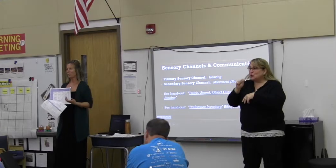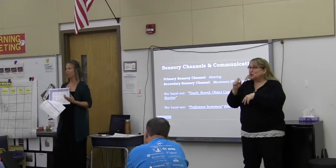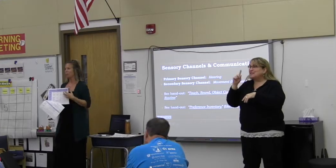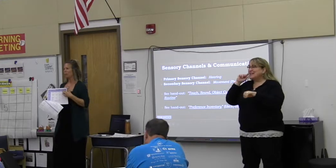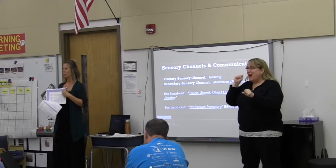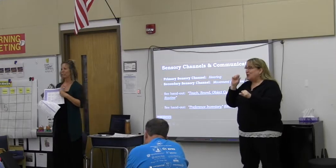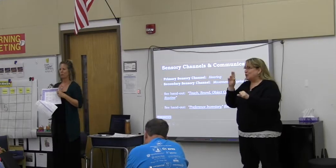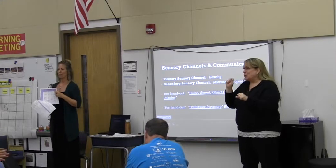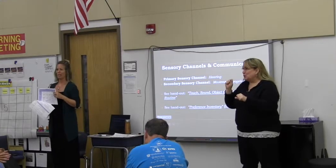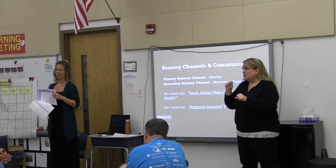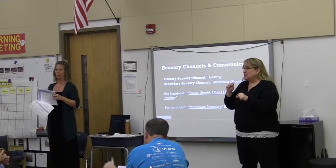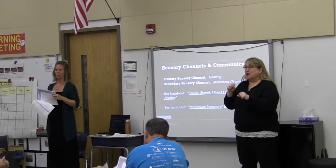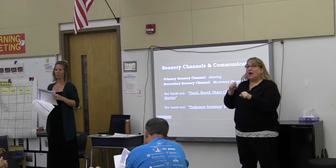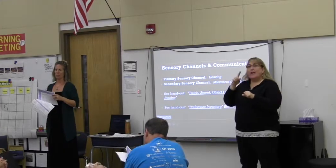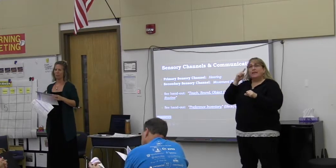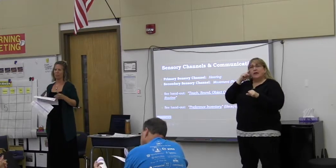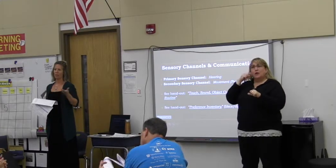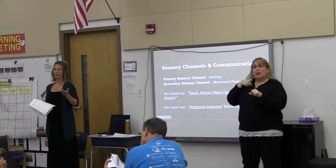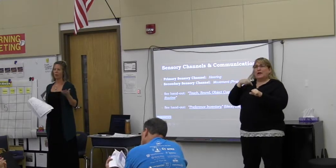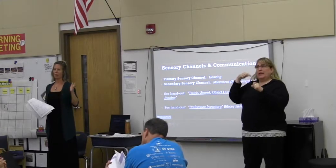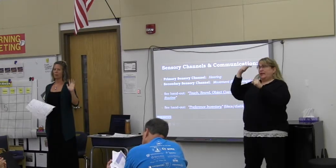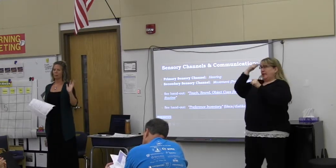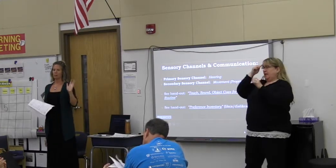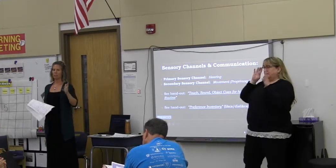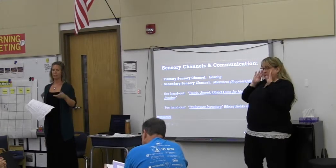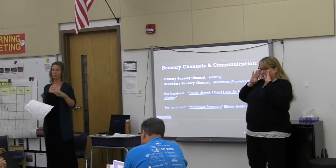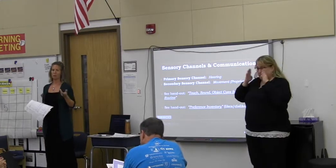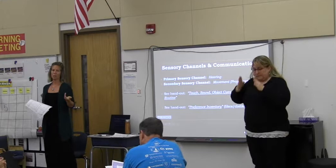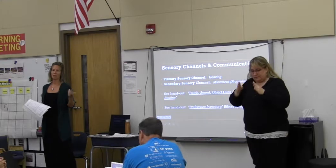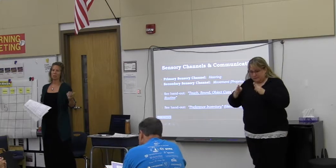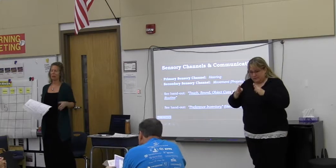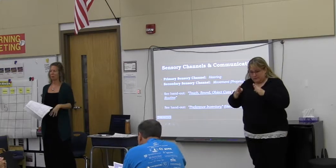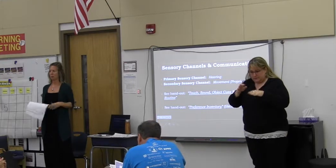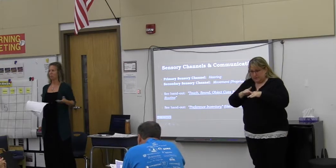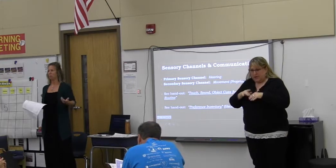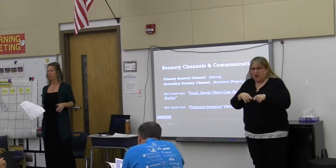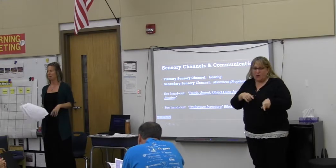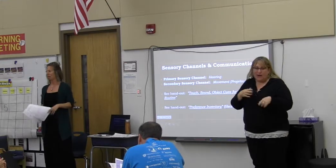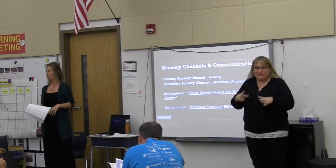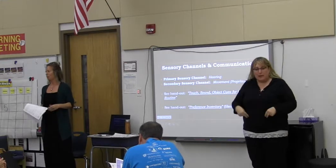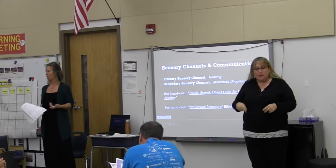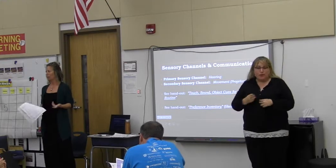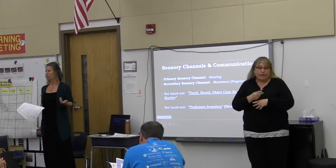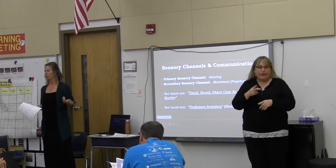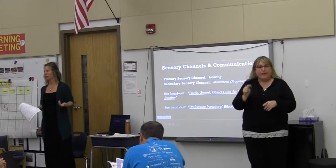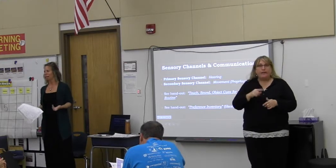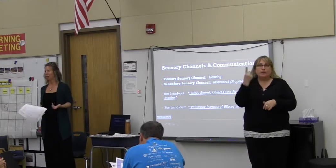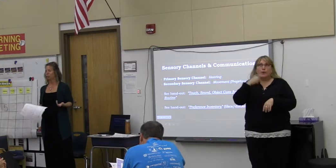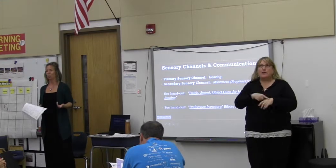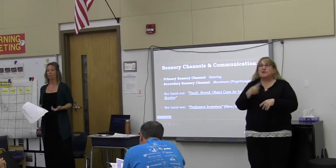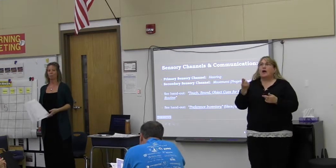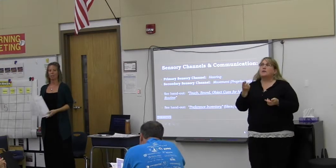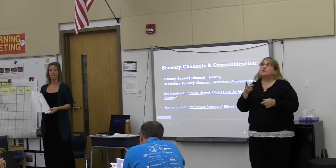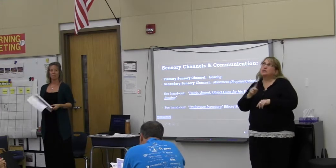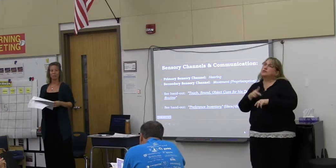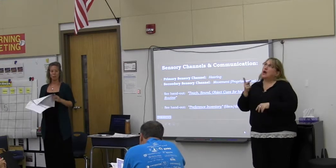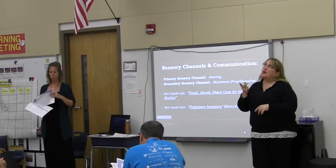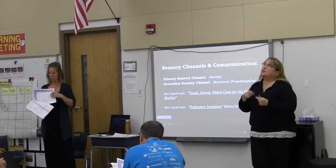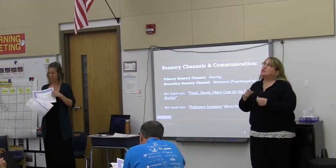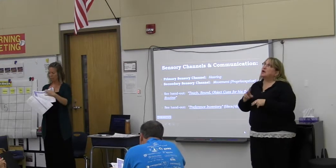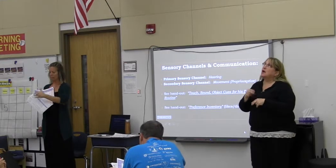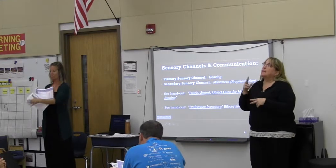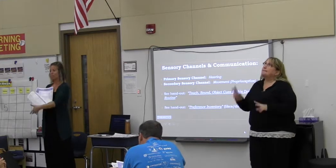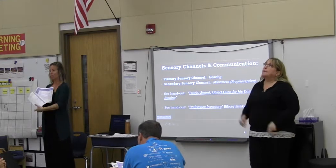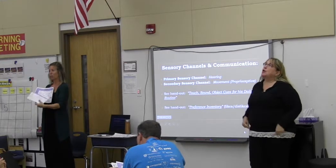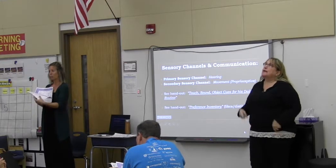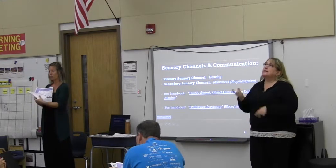I think sometimes when we look at communication, we think, oh, I have a diaper, I can use it when he goes to the bathroom. Oh, that's one time during the day or 2 times. But if you